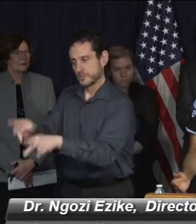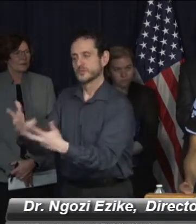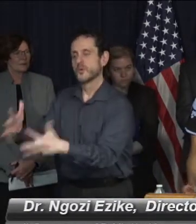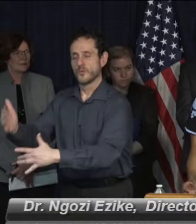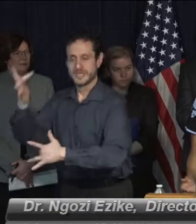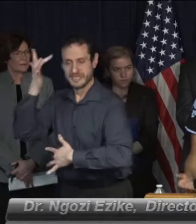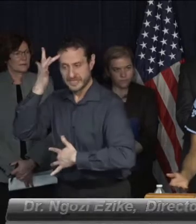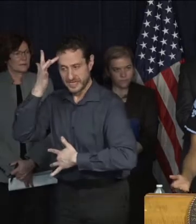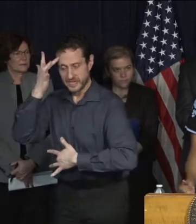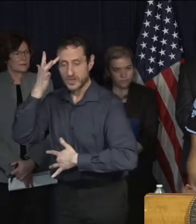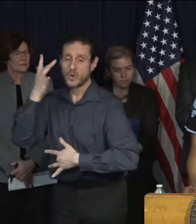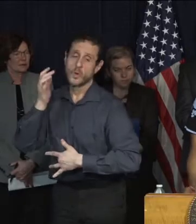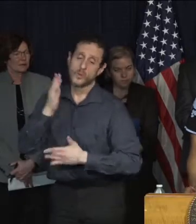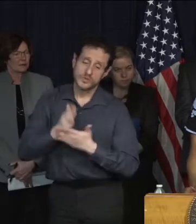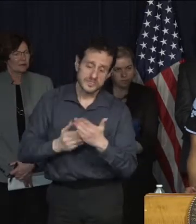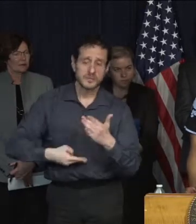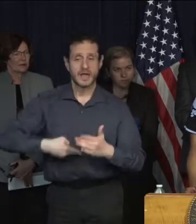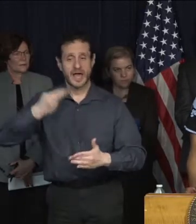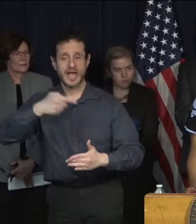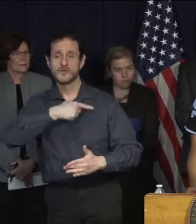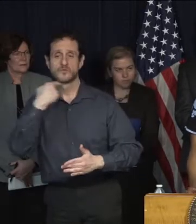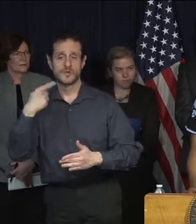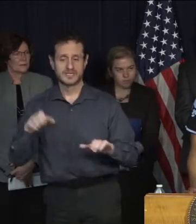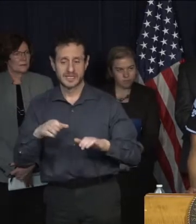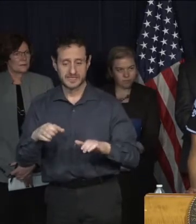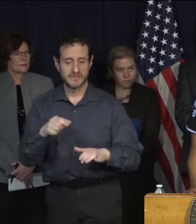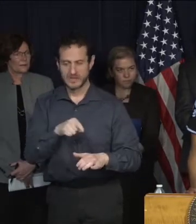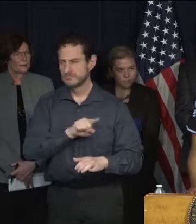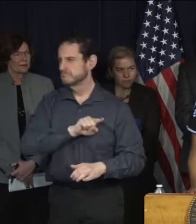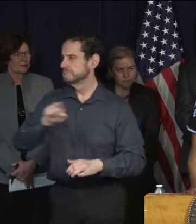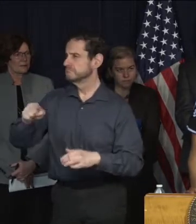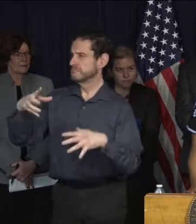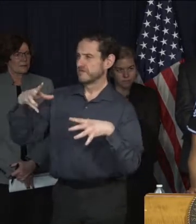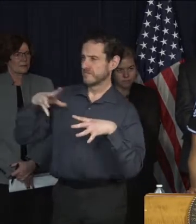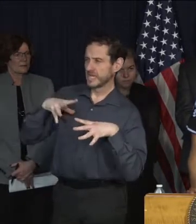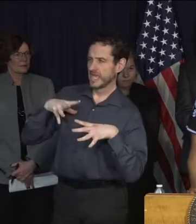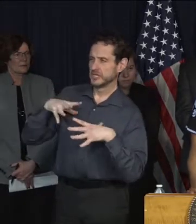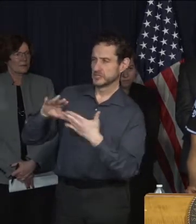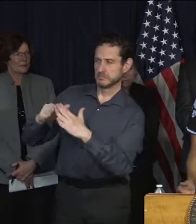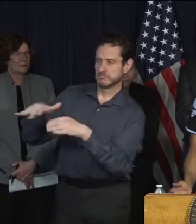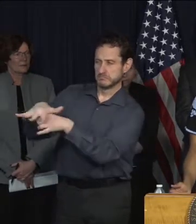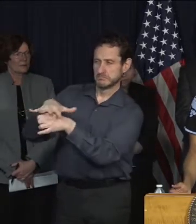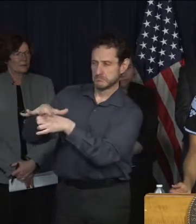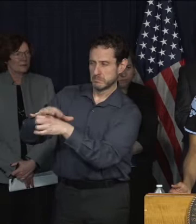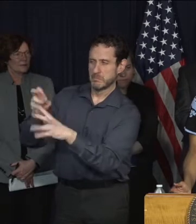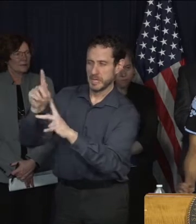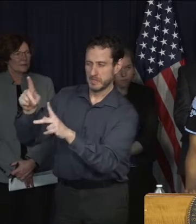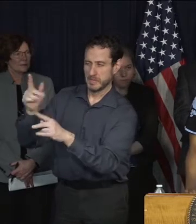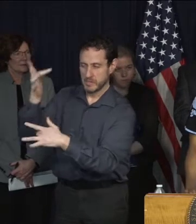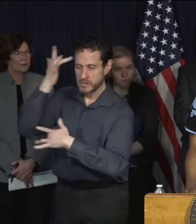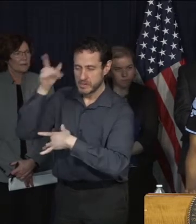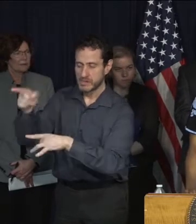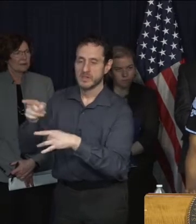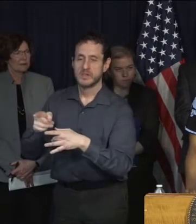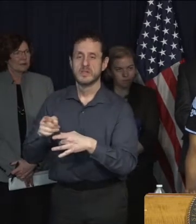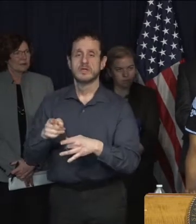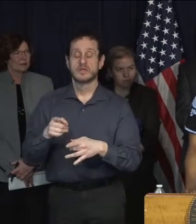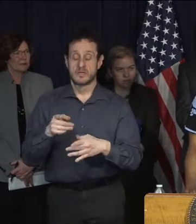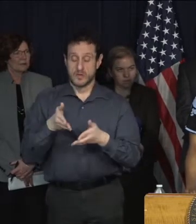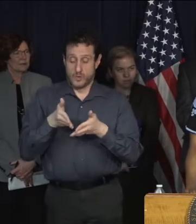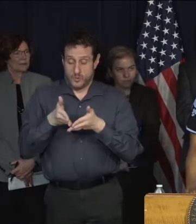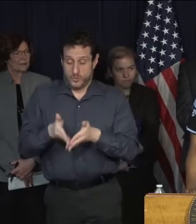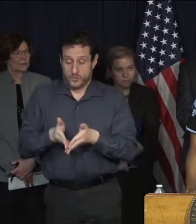a high-risk activity coming back from a high community transmission area. Cruises, we now know,